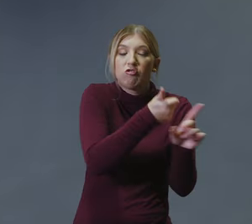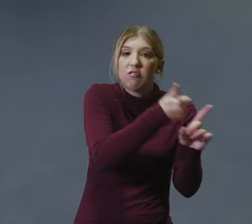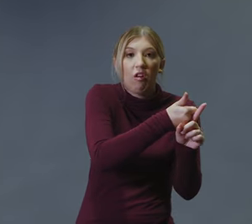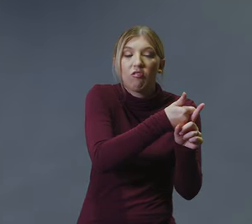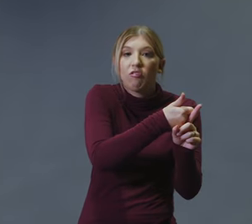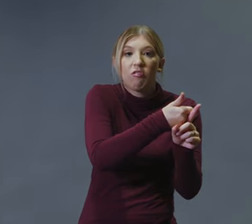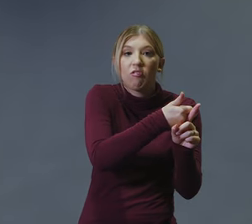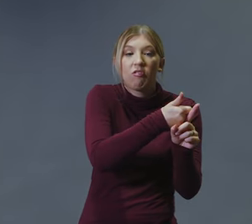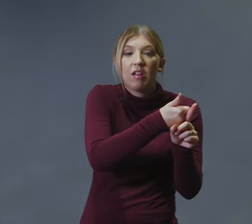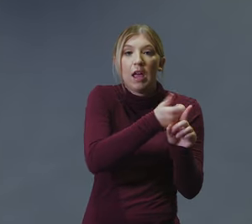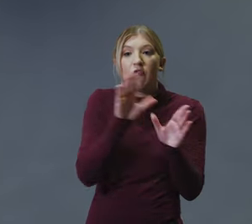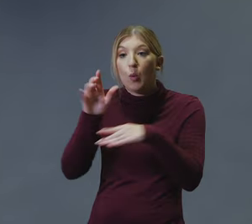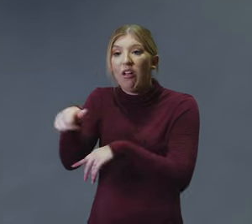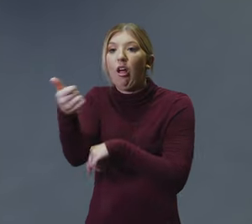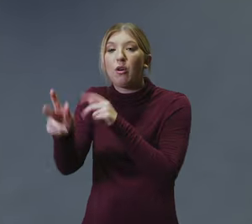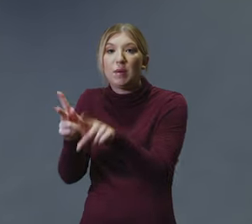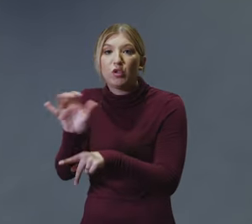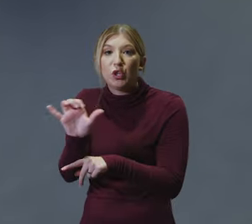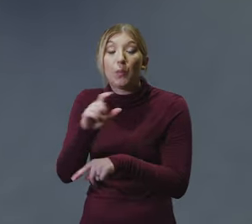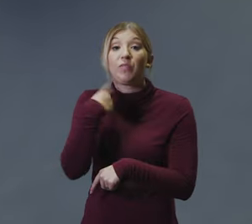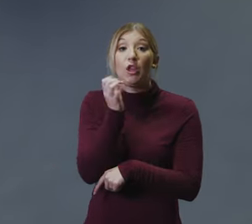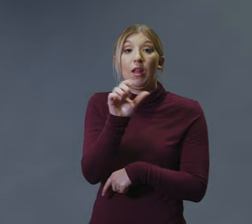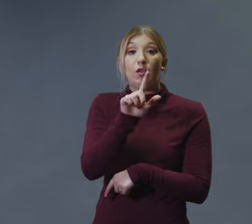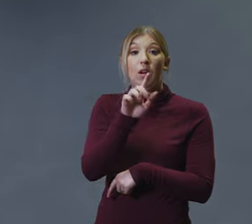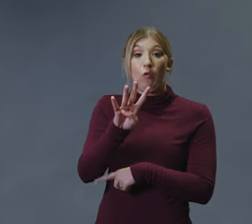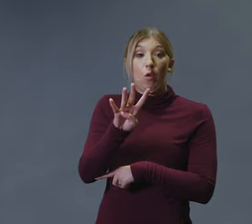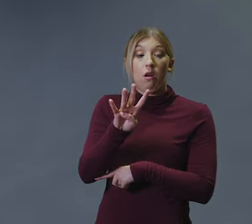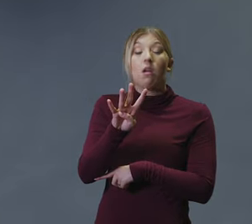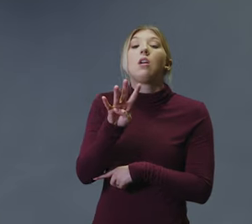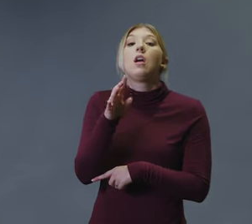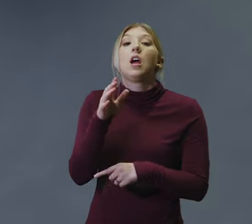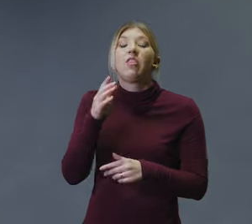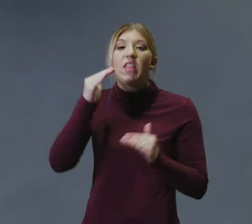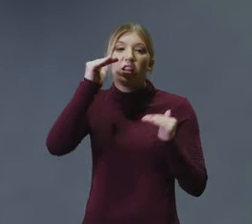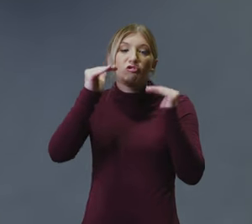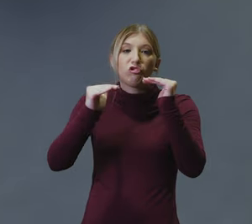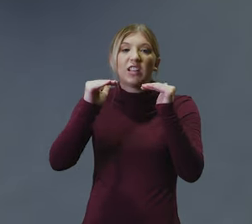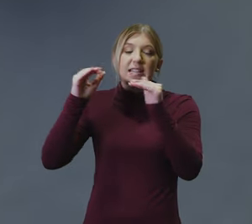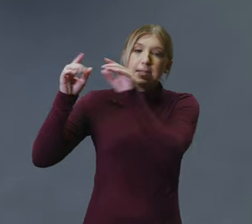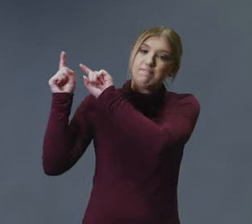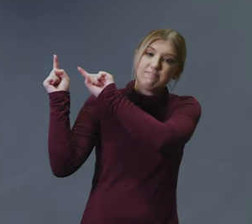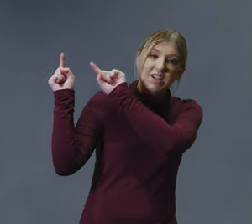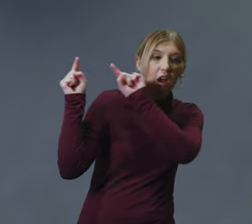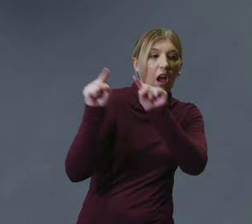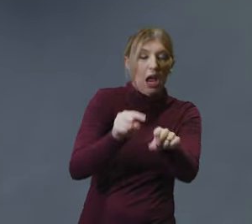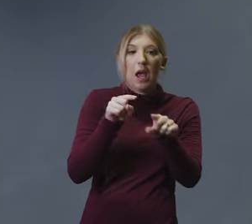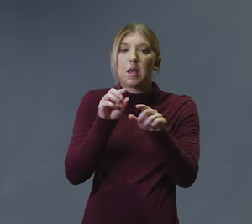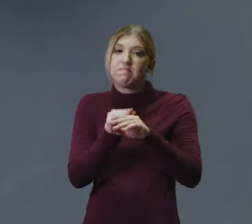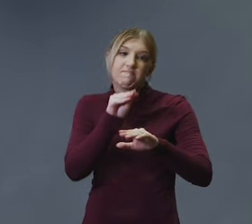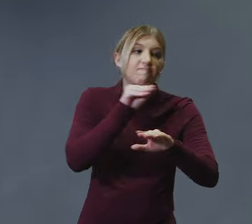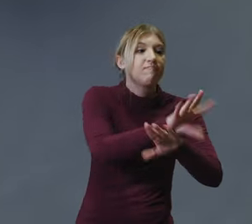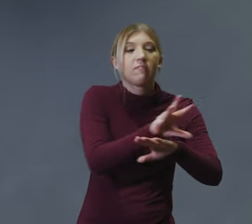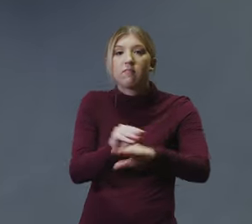others. What does that look like? Verse 24, let justice roll down like waters and